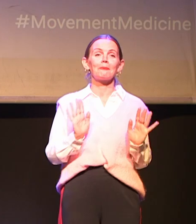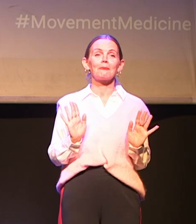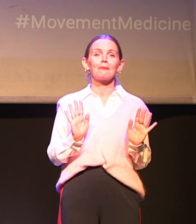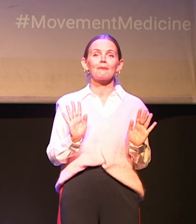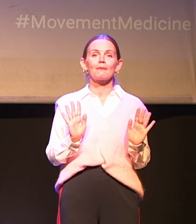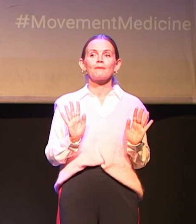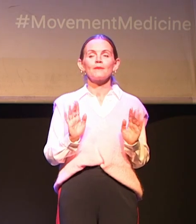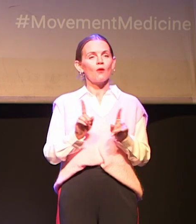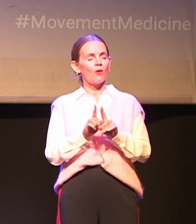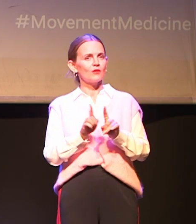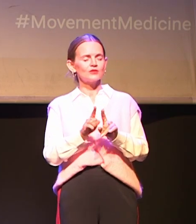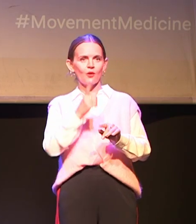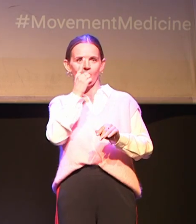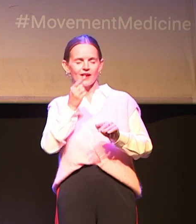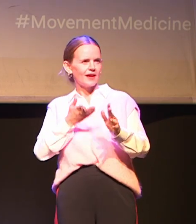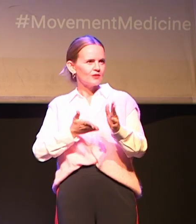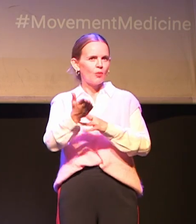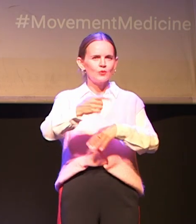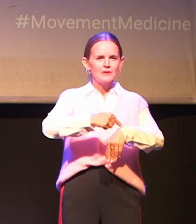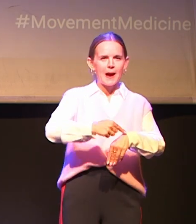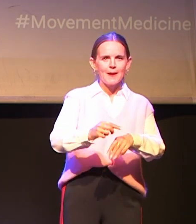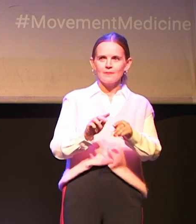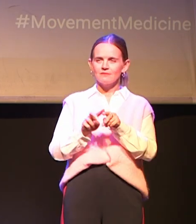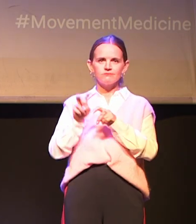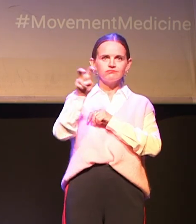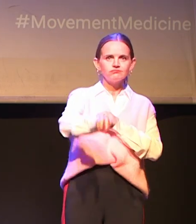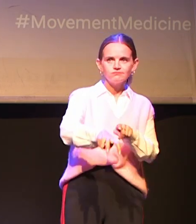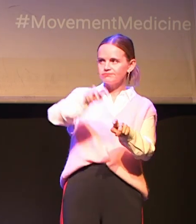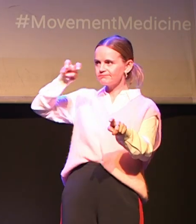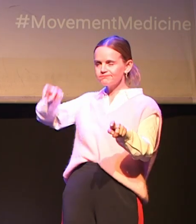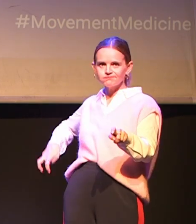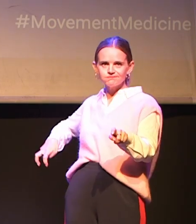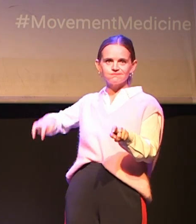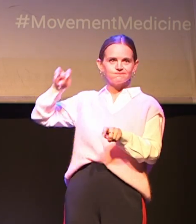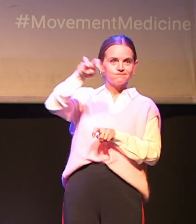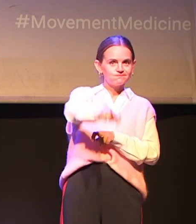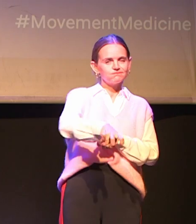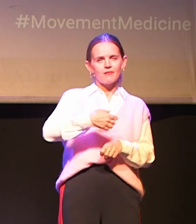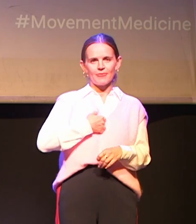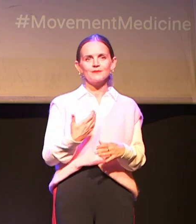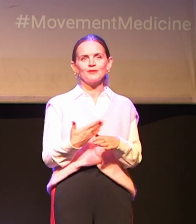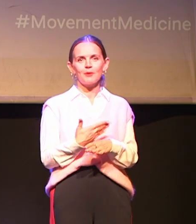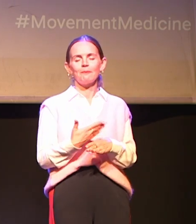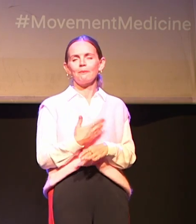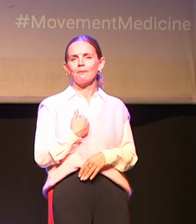I also time travel. That's also my job. And in many ways,